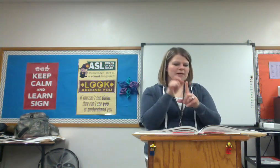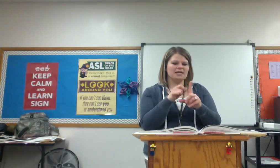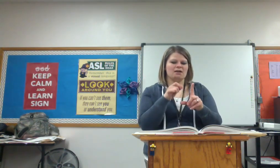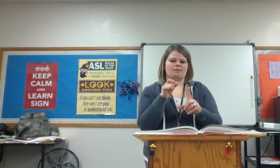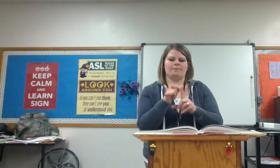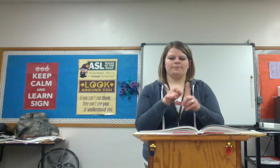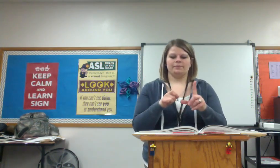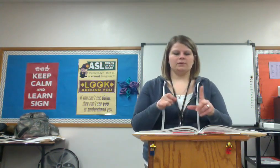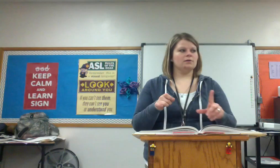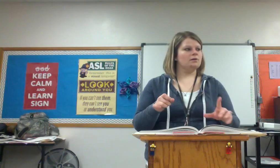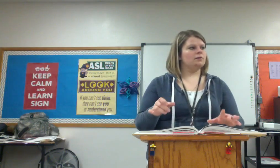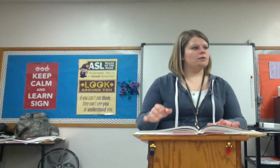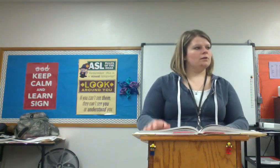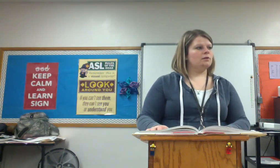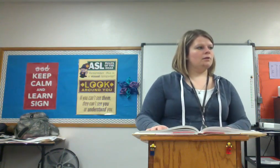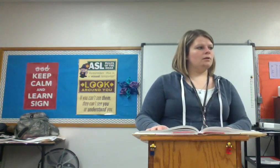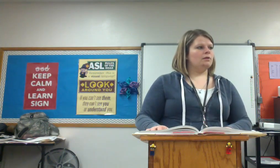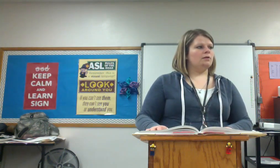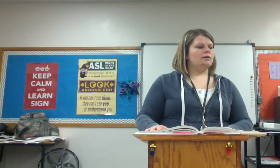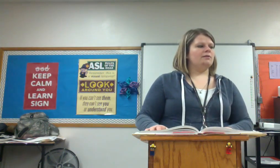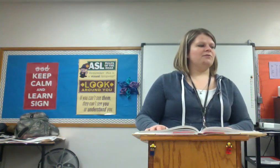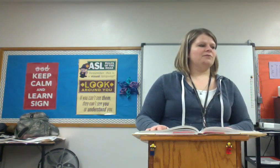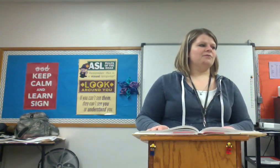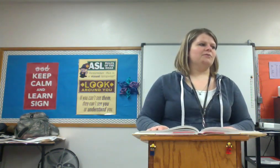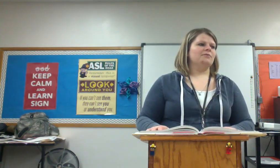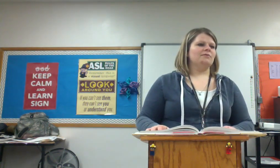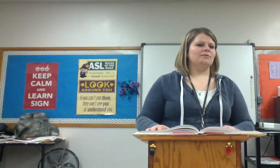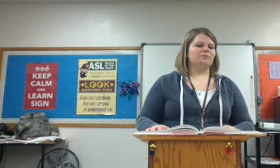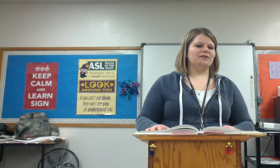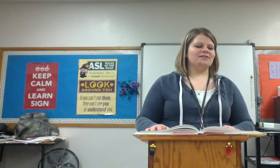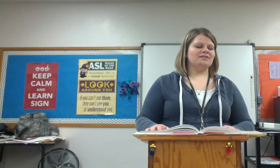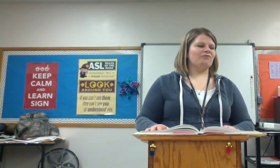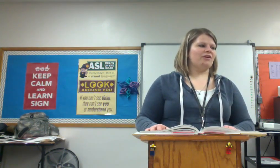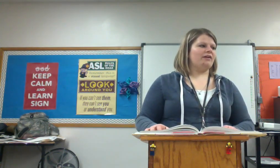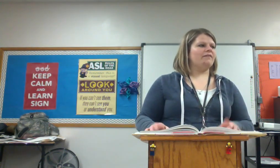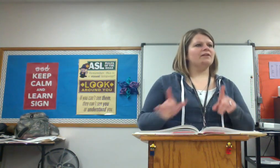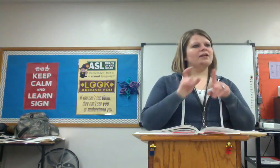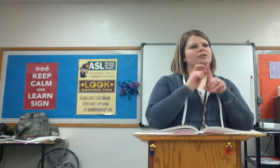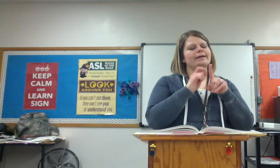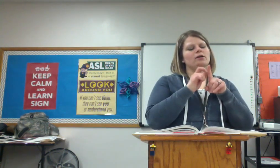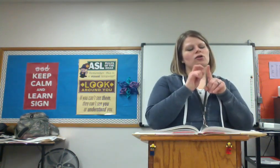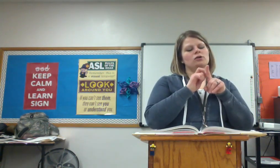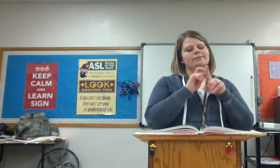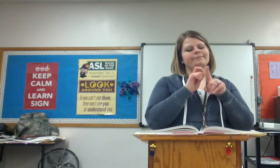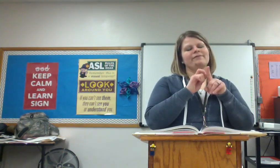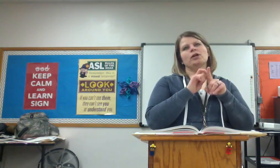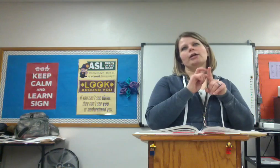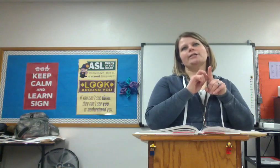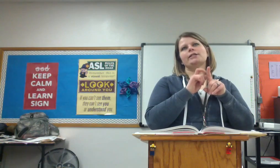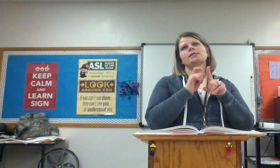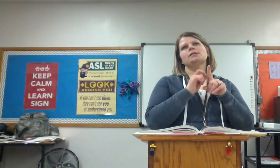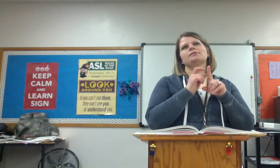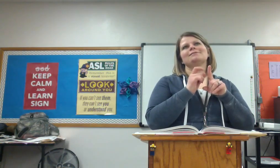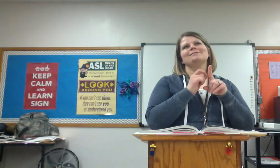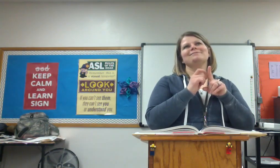picking on them. But what if you're itching your finger and I think that you're just signing? Well, it's not very often that you're like, oh, my finger itches.